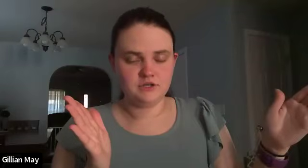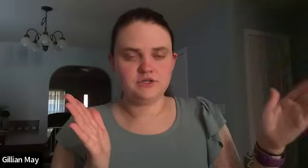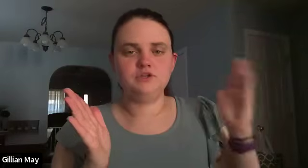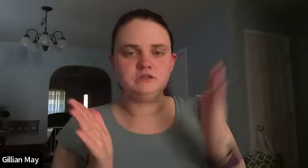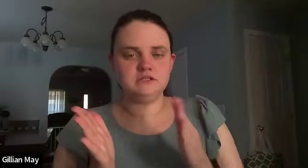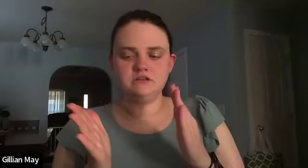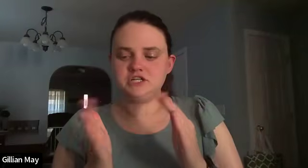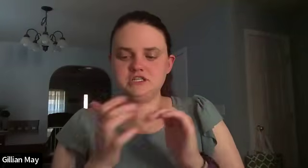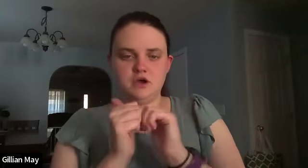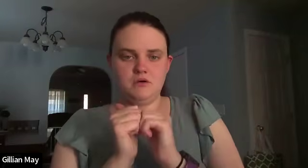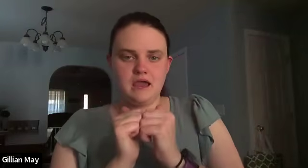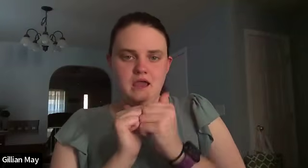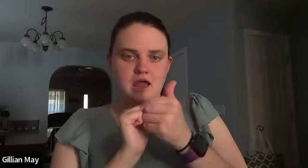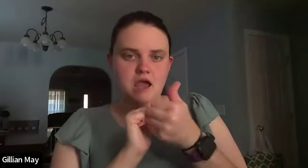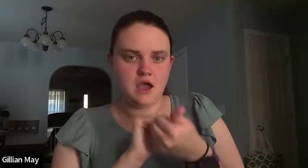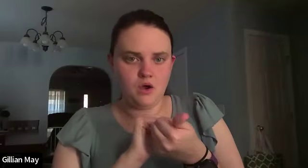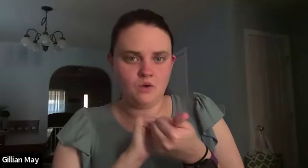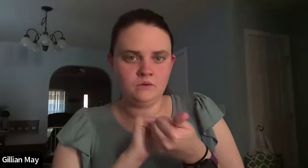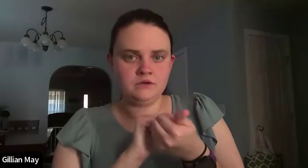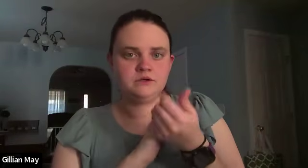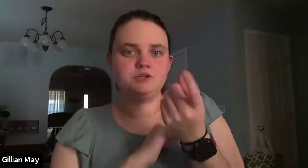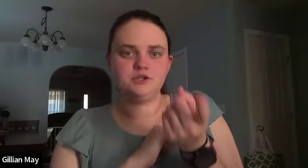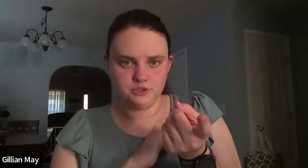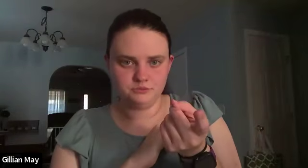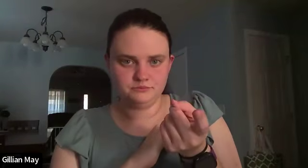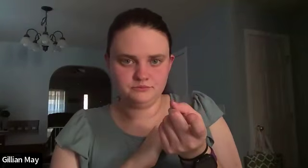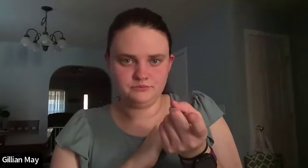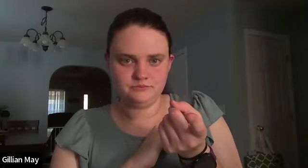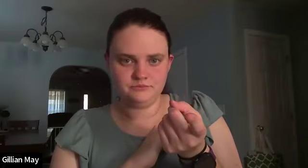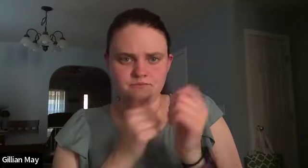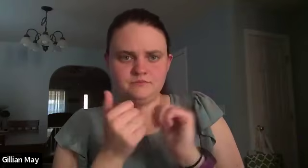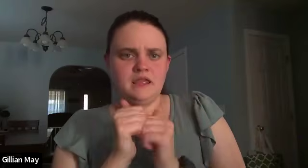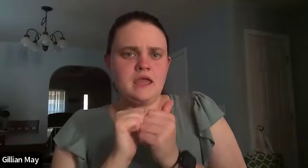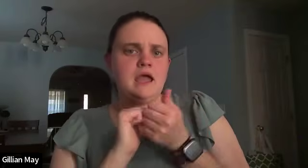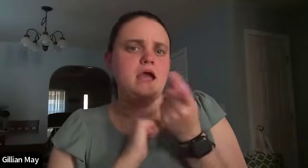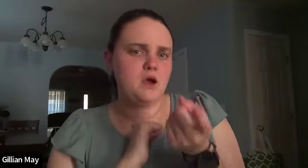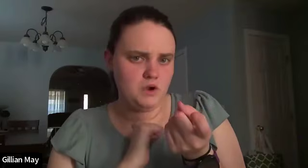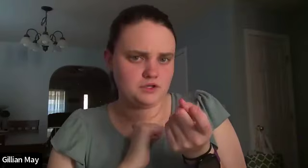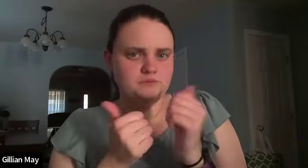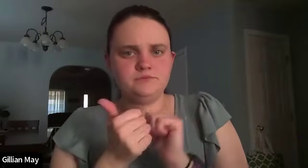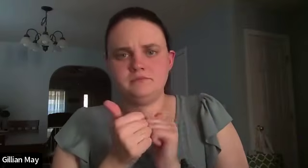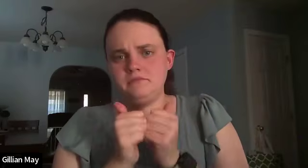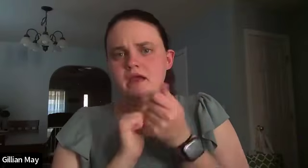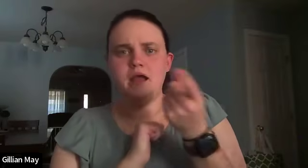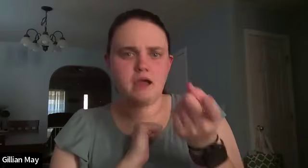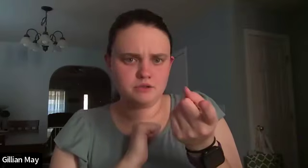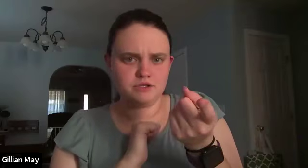we say, how are you? You will literally just go, how you. How are you? How are